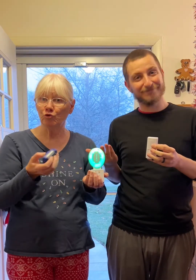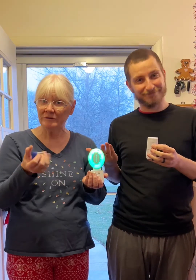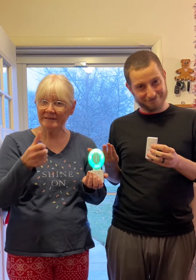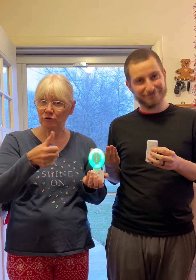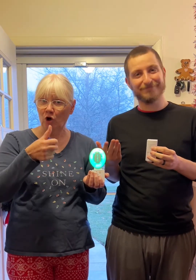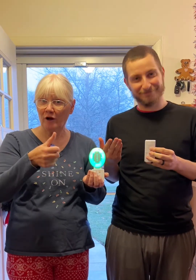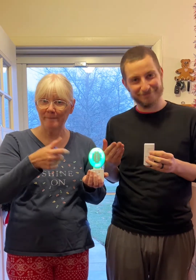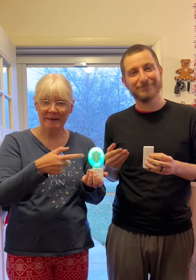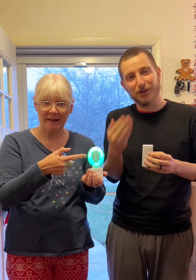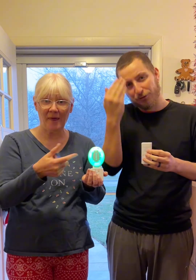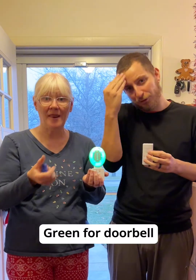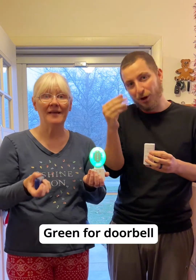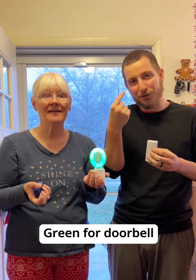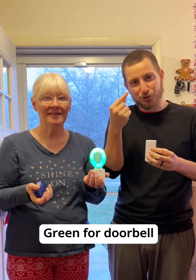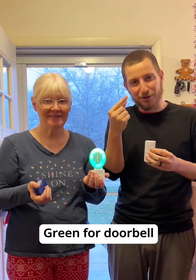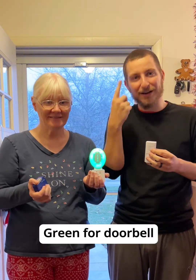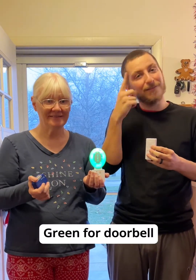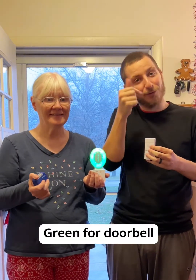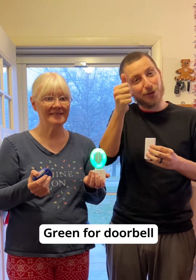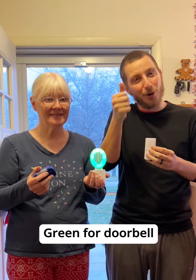Green doorbell. So you know it's green for the doorbell.